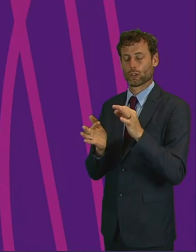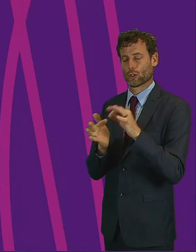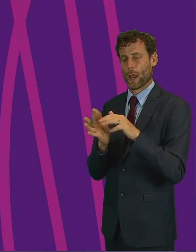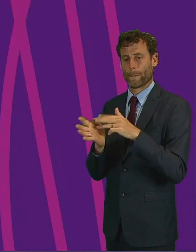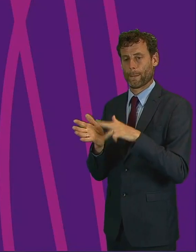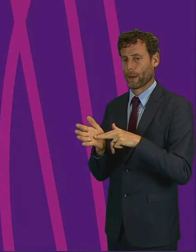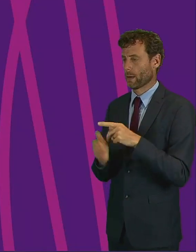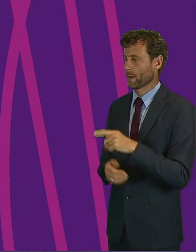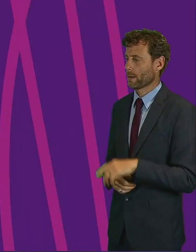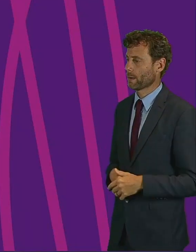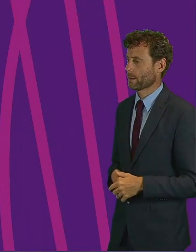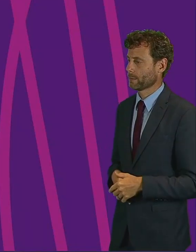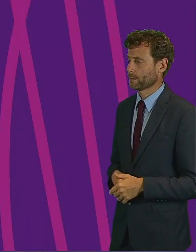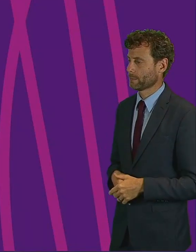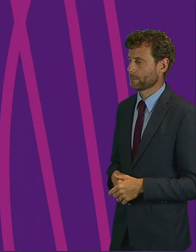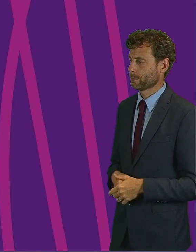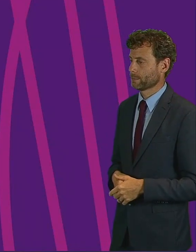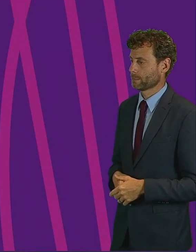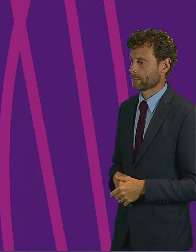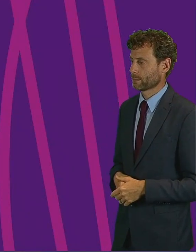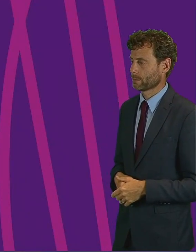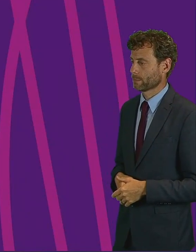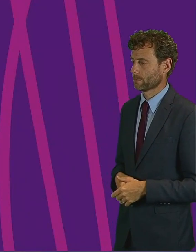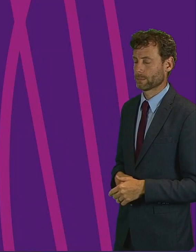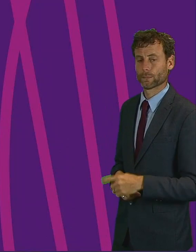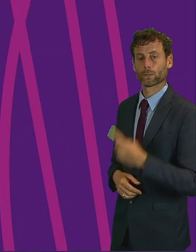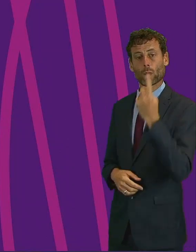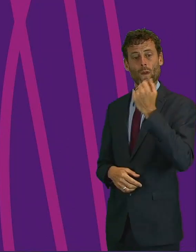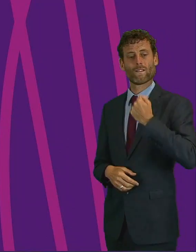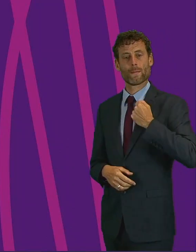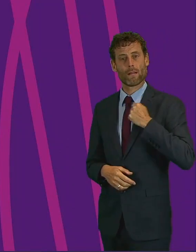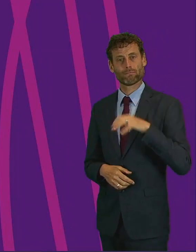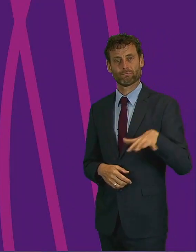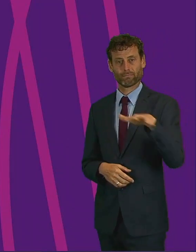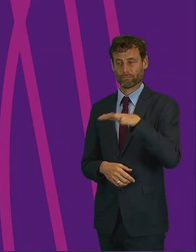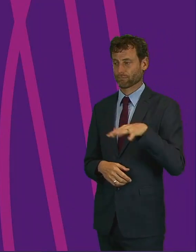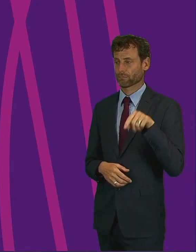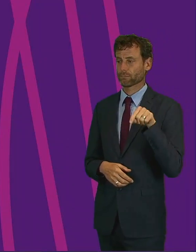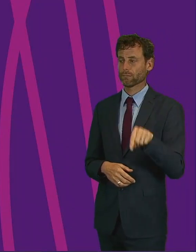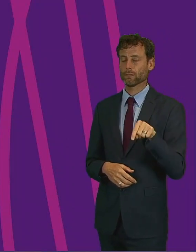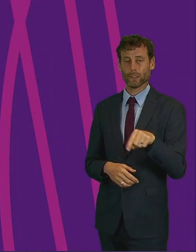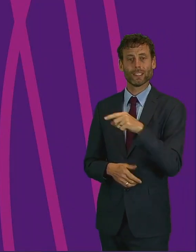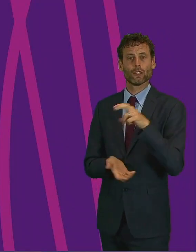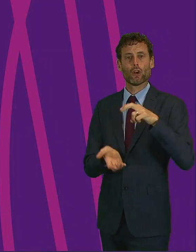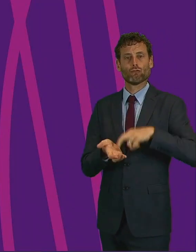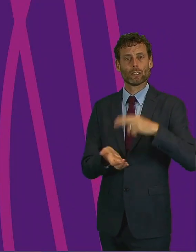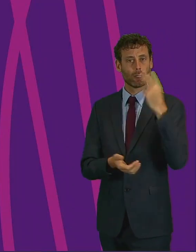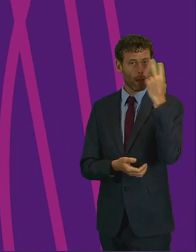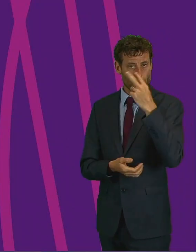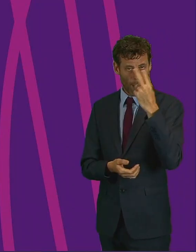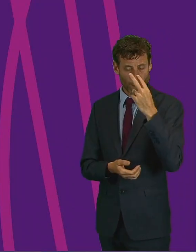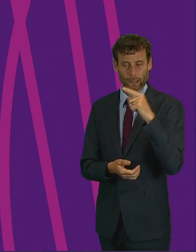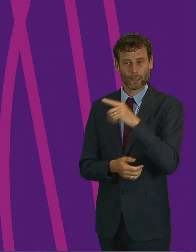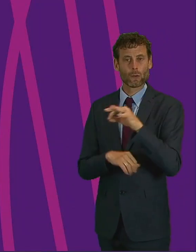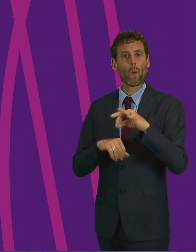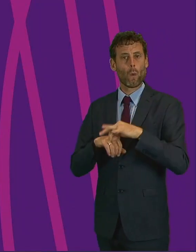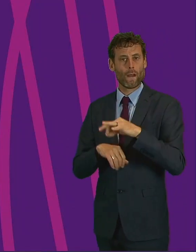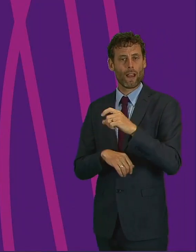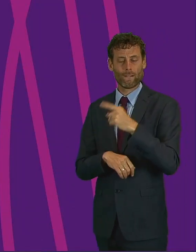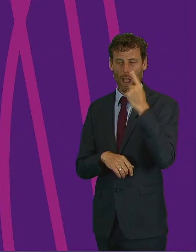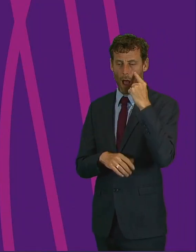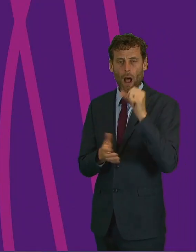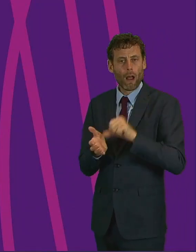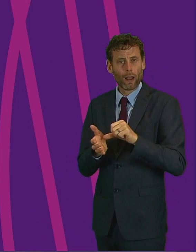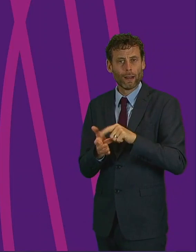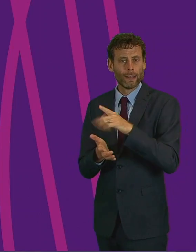Hi, thank you, Presiding Officer. One of my constituents is registered blind and his wife has eyesight problems which need a